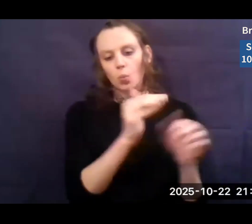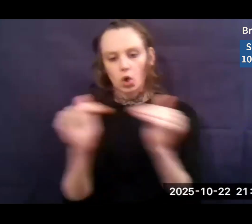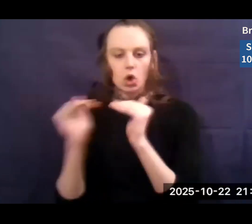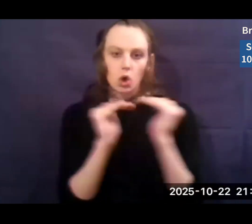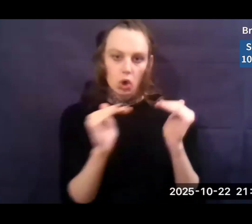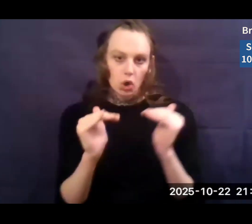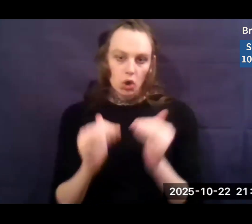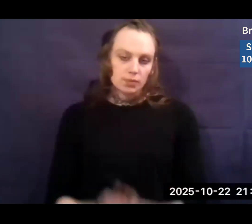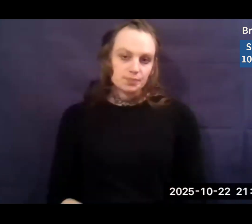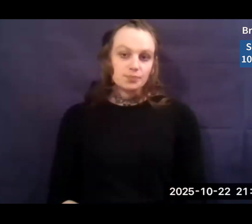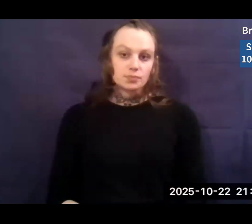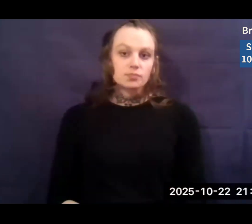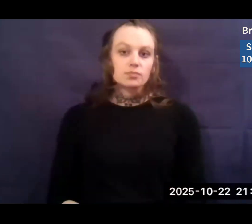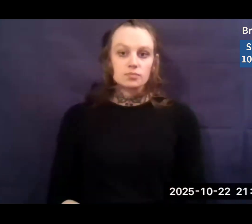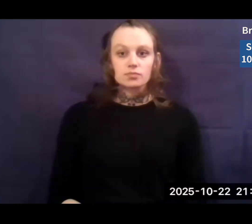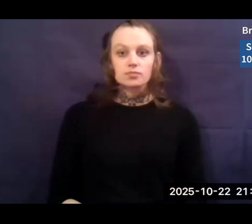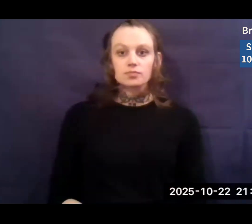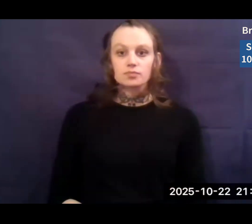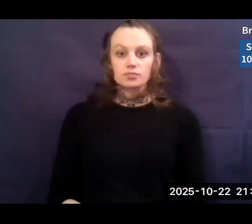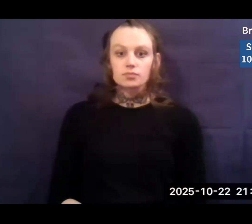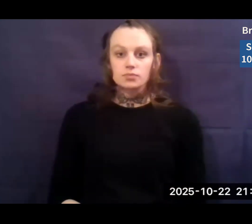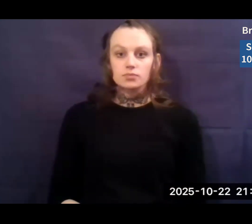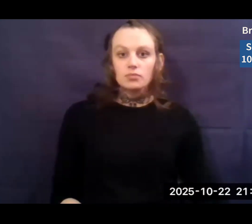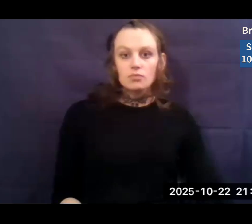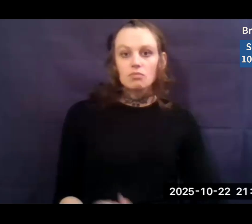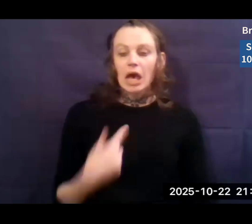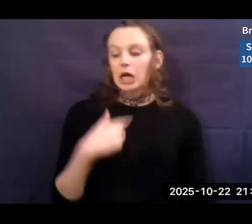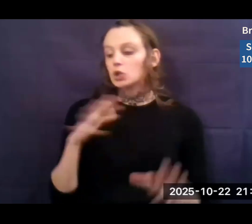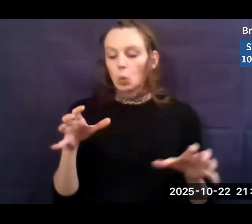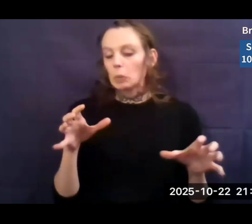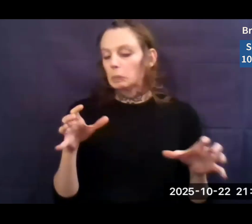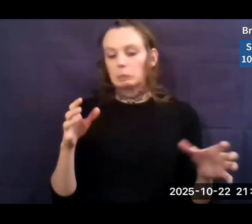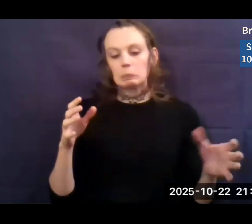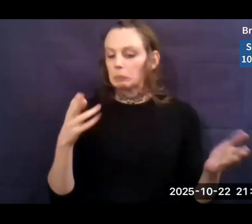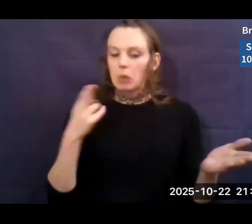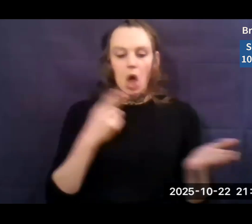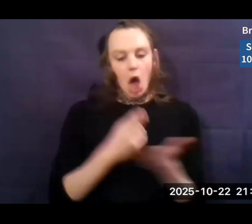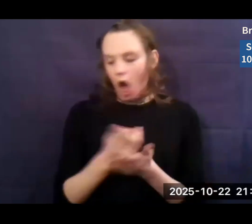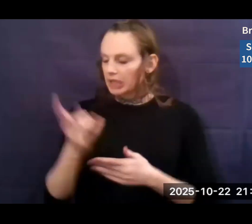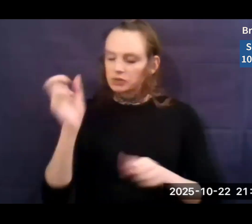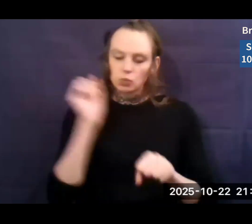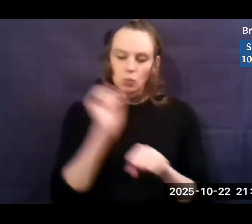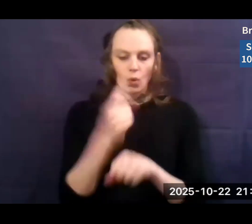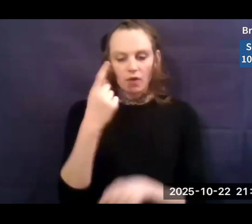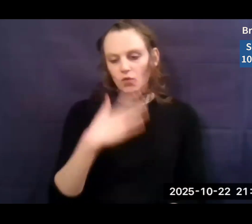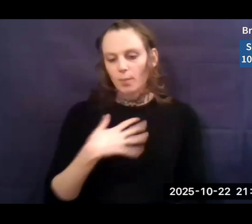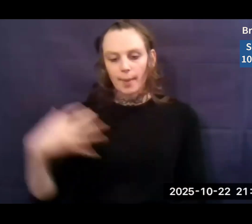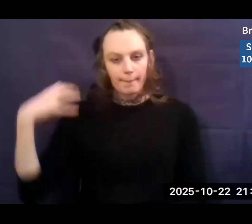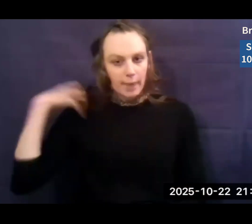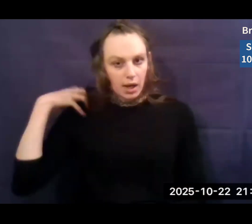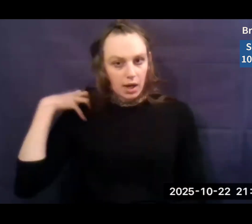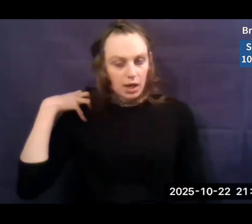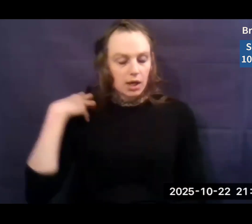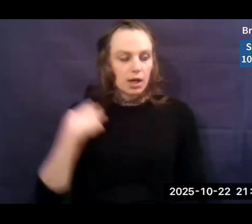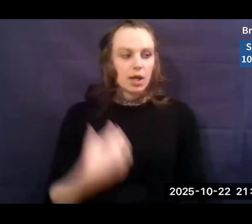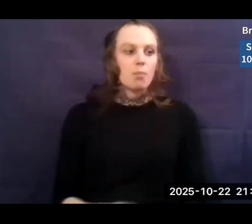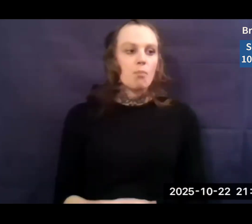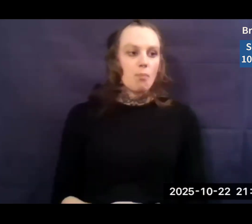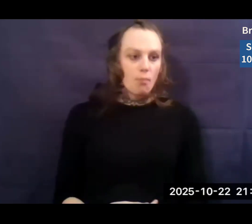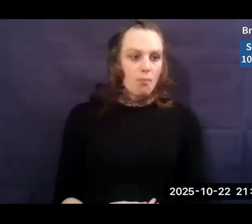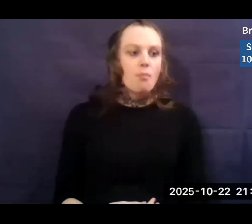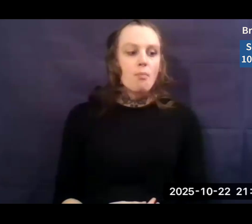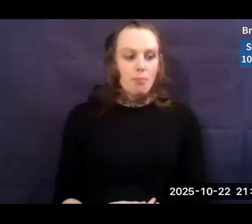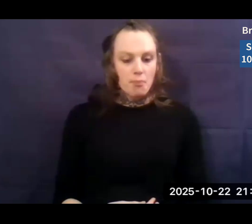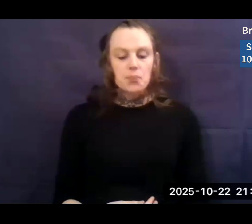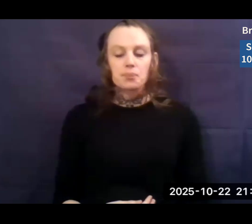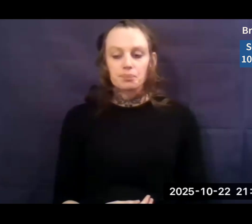to um, you know, do an honest day's work for my employer, and I can make sure that my uh,